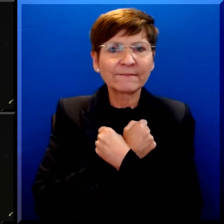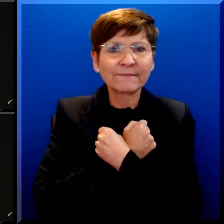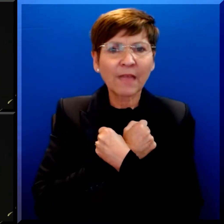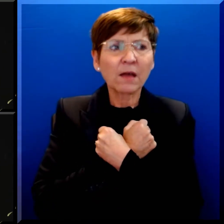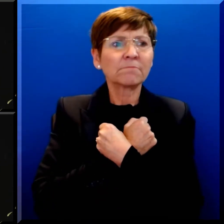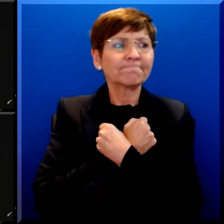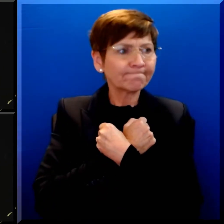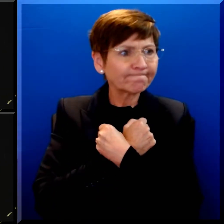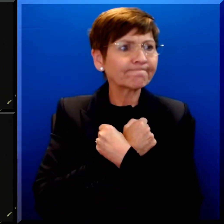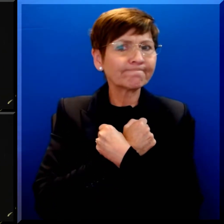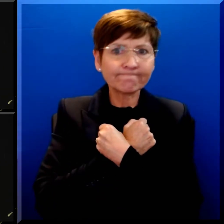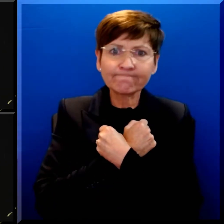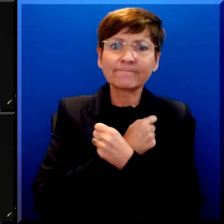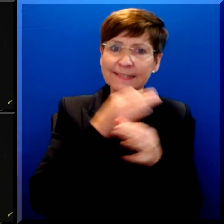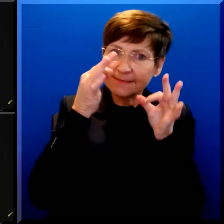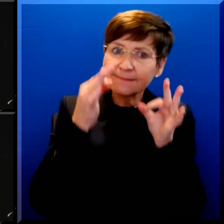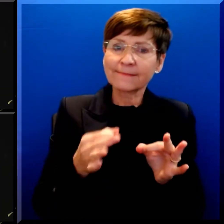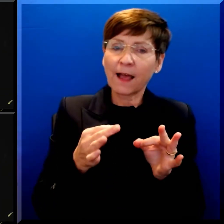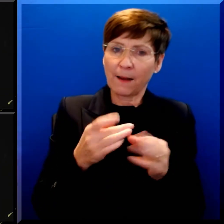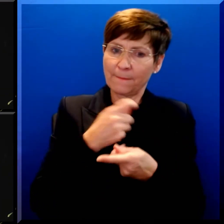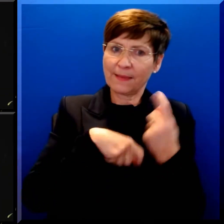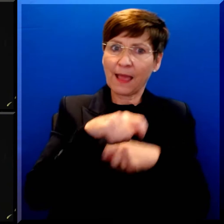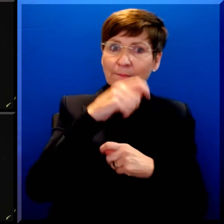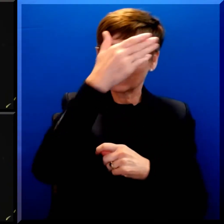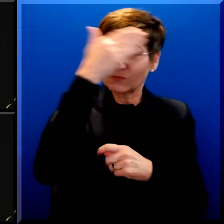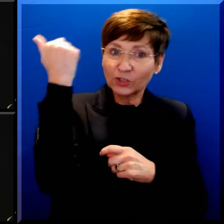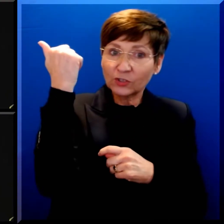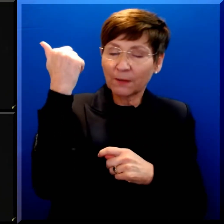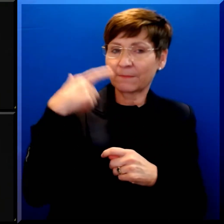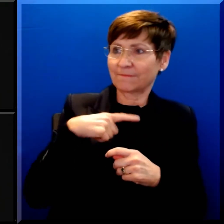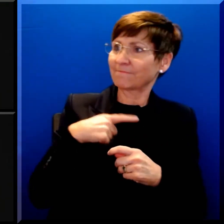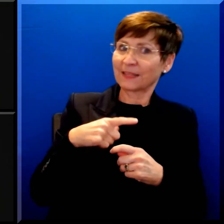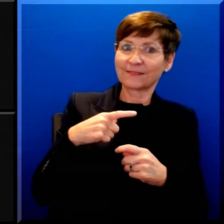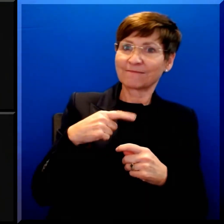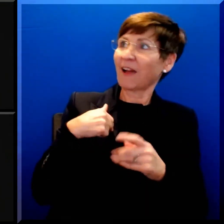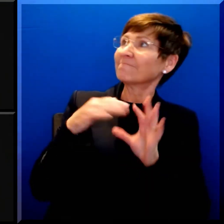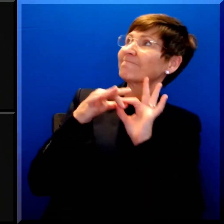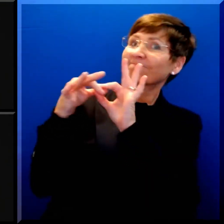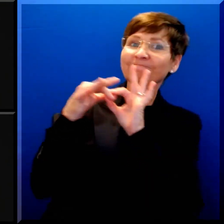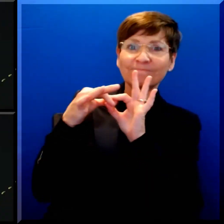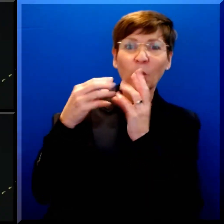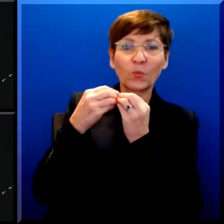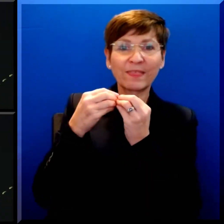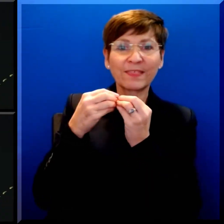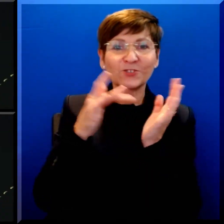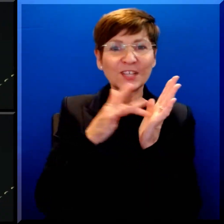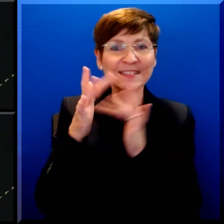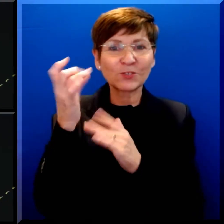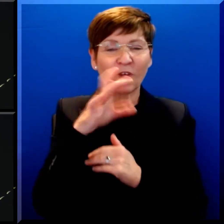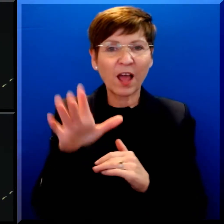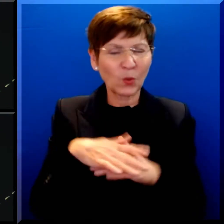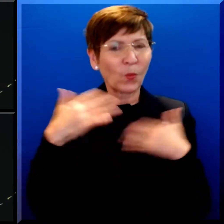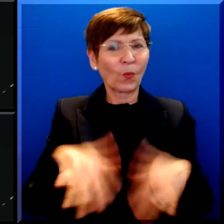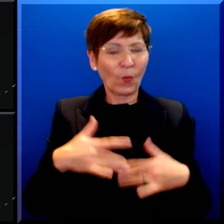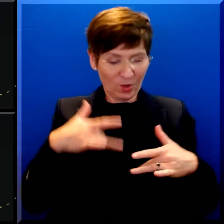become a Christian. You go into a life-changing relationship with Jesus Christ. And that's amazing. That's life-changing for most